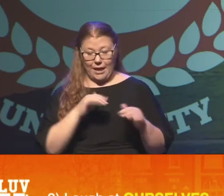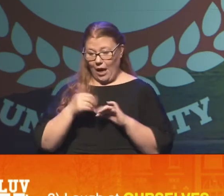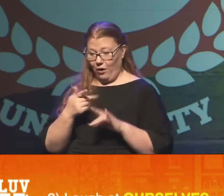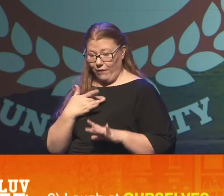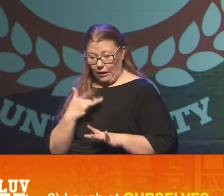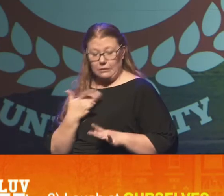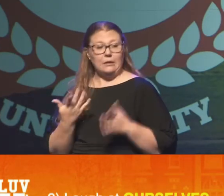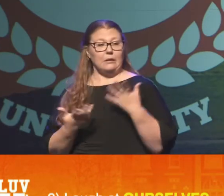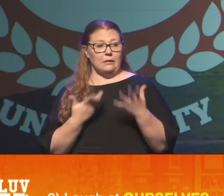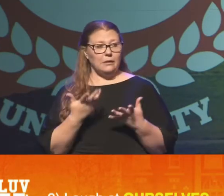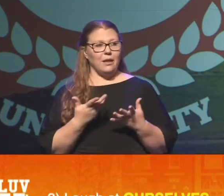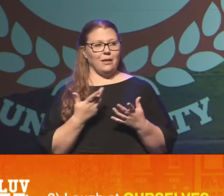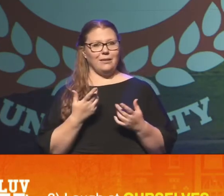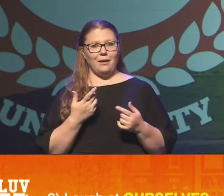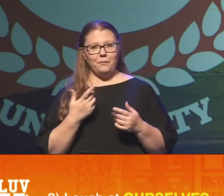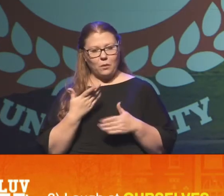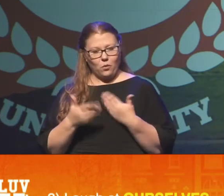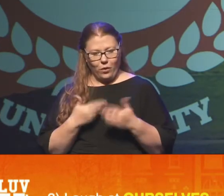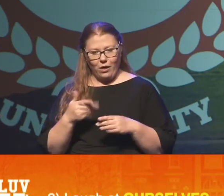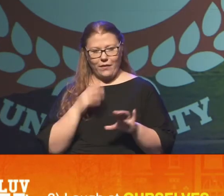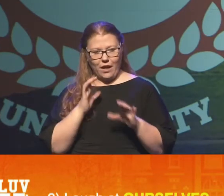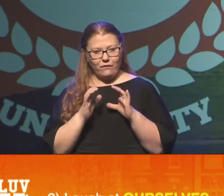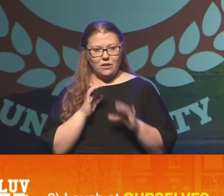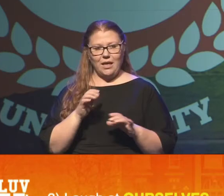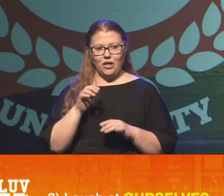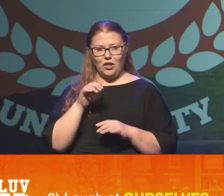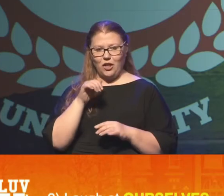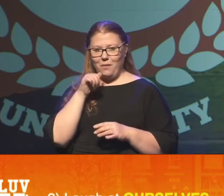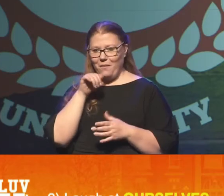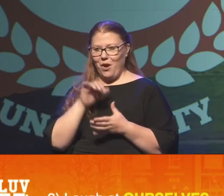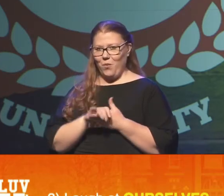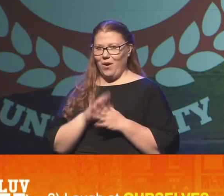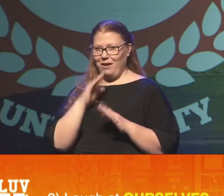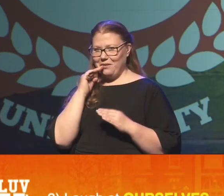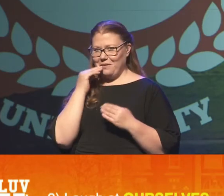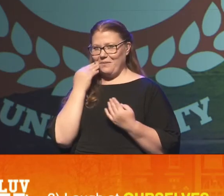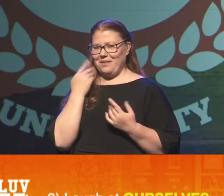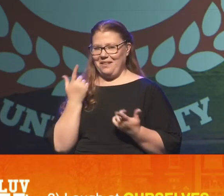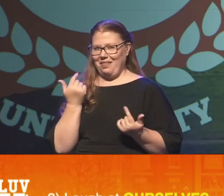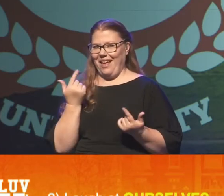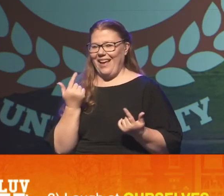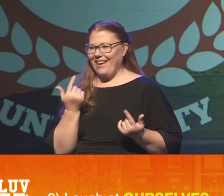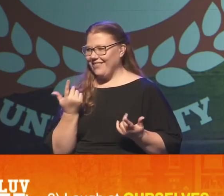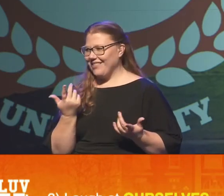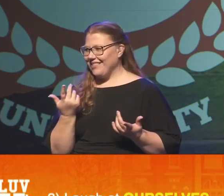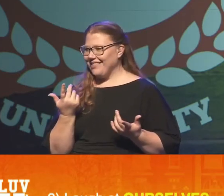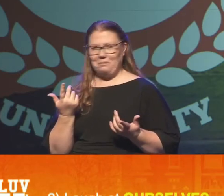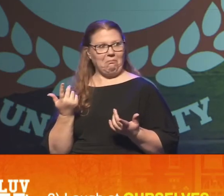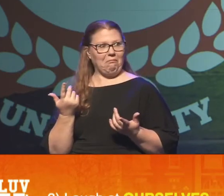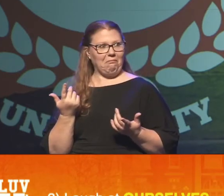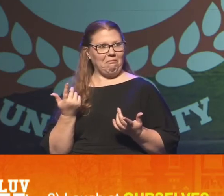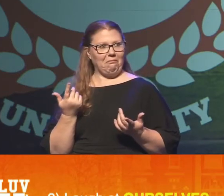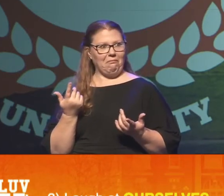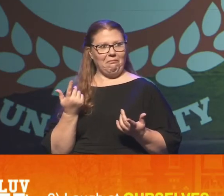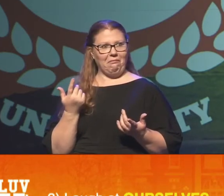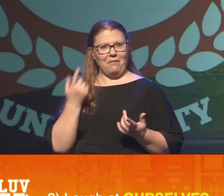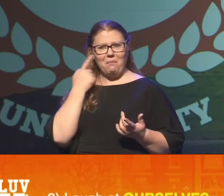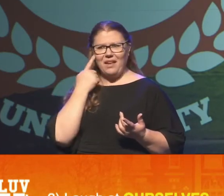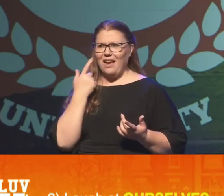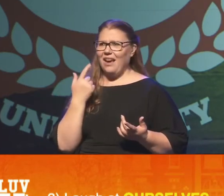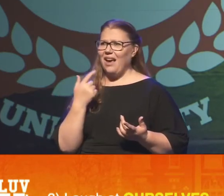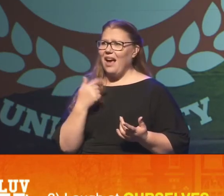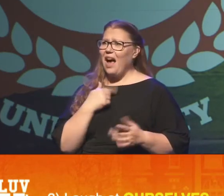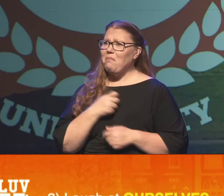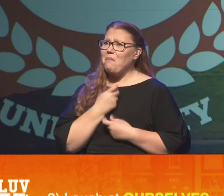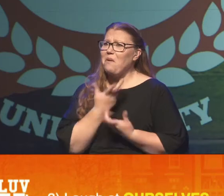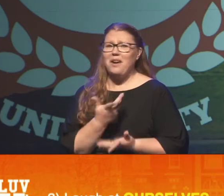this is how you felt. And as I'm going along in the conversation, she just starts to grin, and then she starts to laugh. And I'm thinking, I'm pouring my